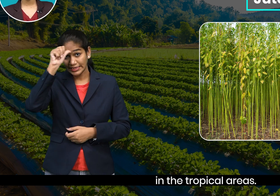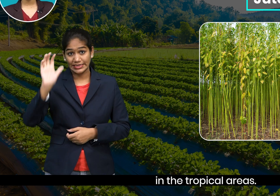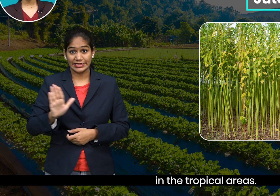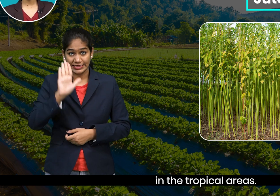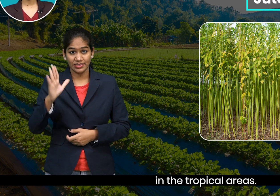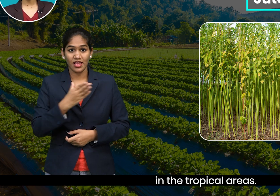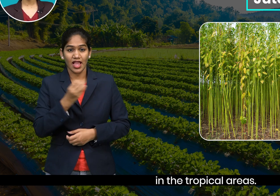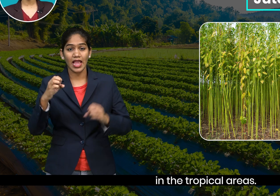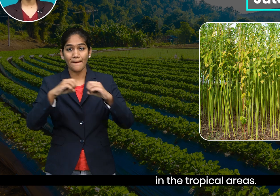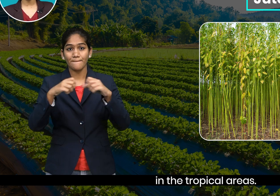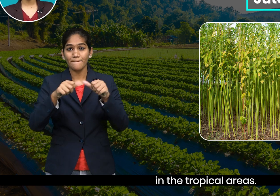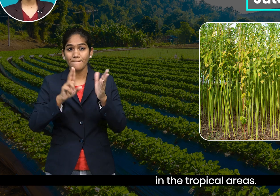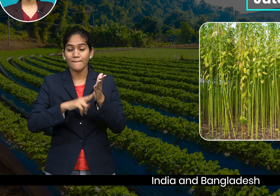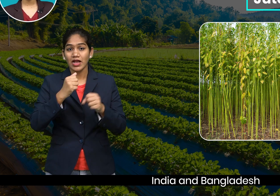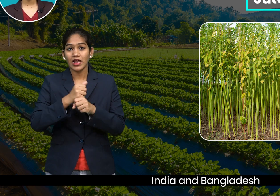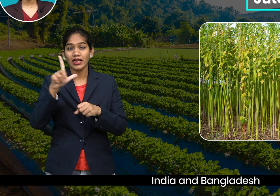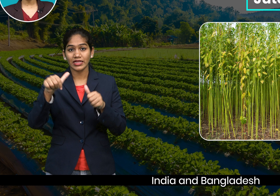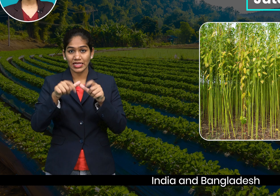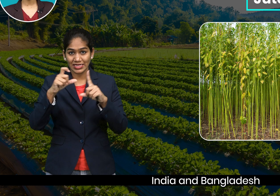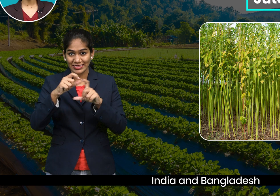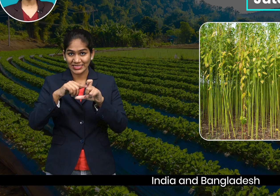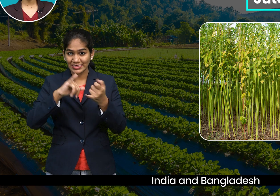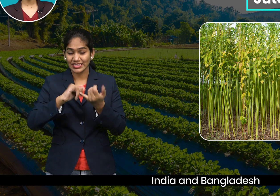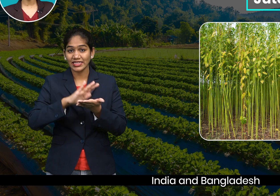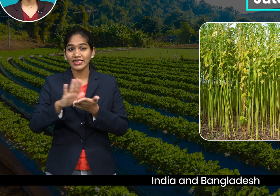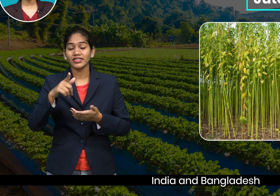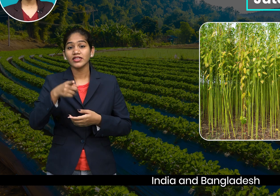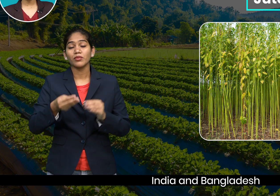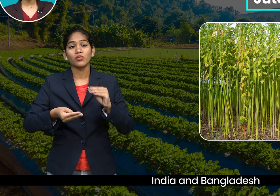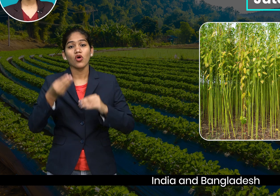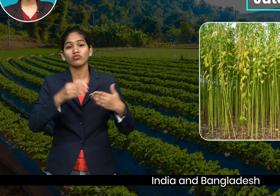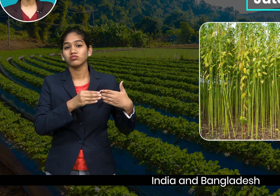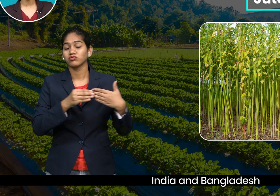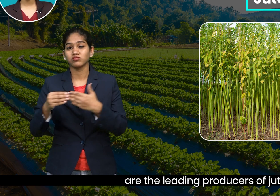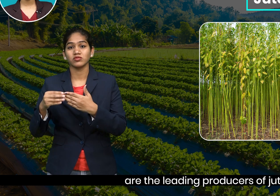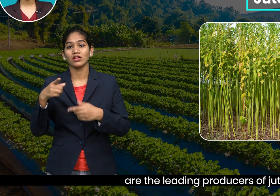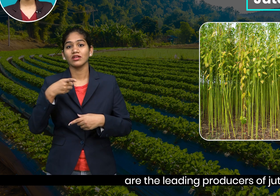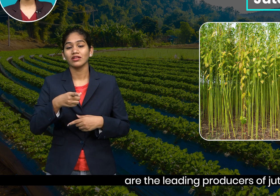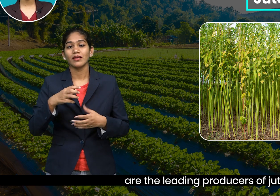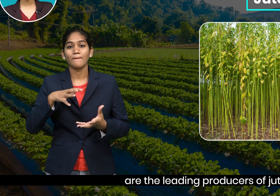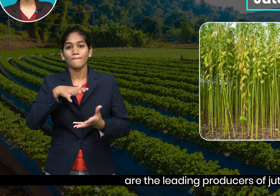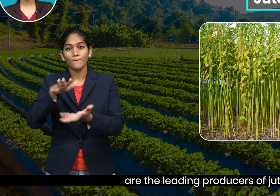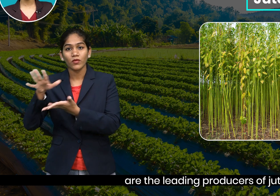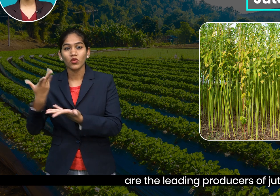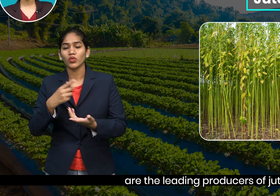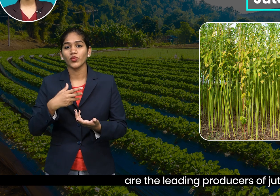India and Bangladesh are the leading producers of jute.